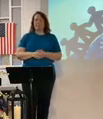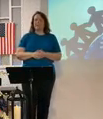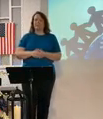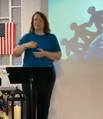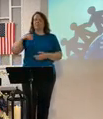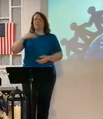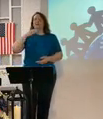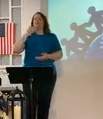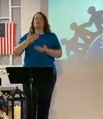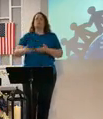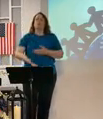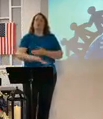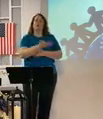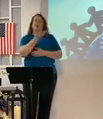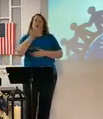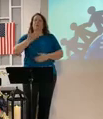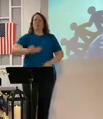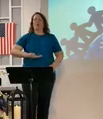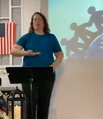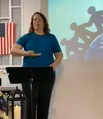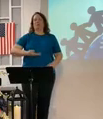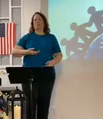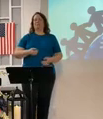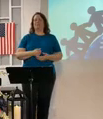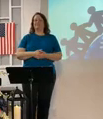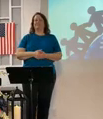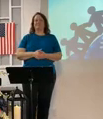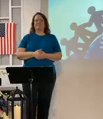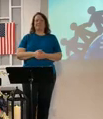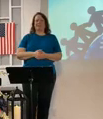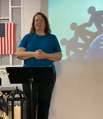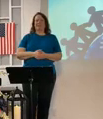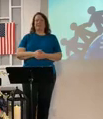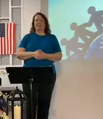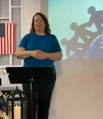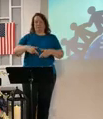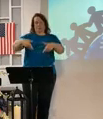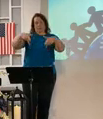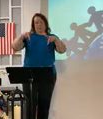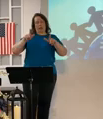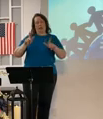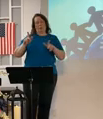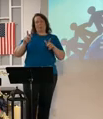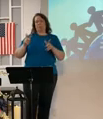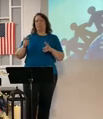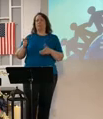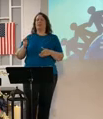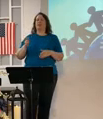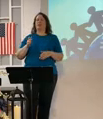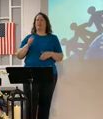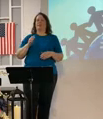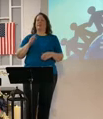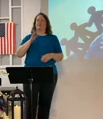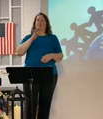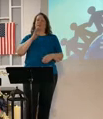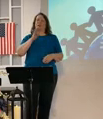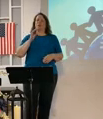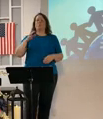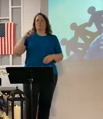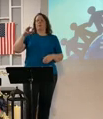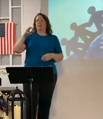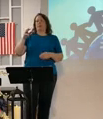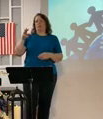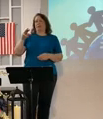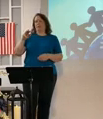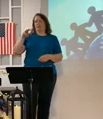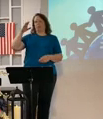Good morning. Welcome out, everyone, today. I am privileged to bring you an update from our friend Marek, who